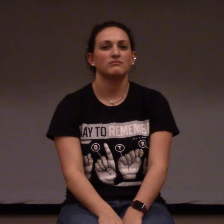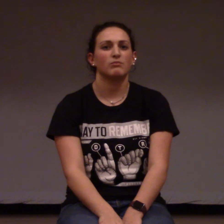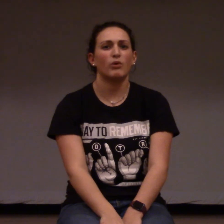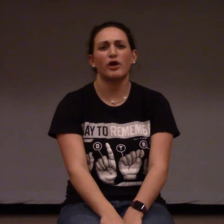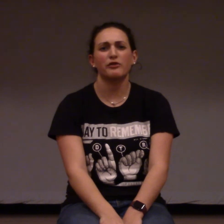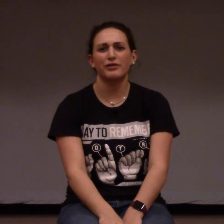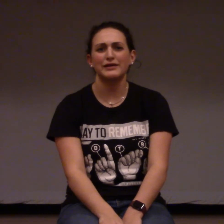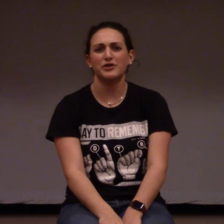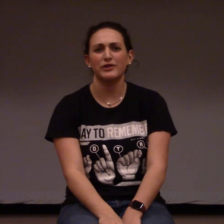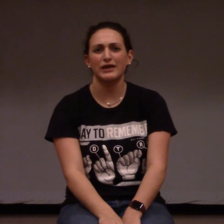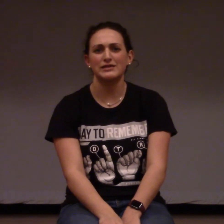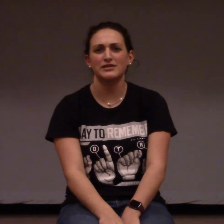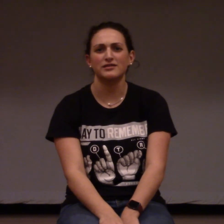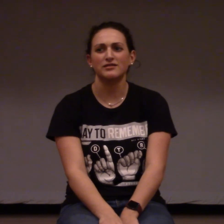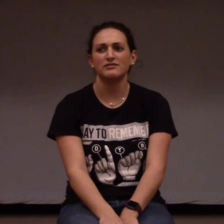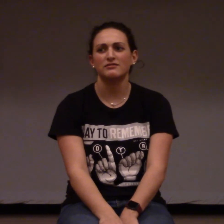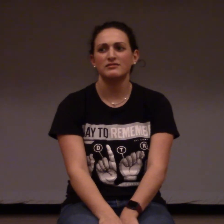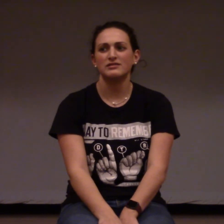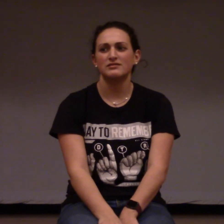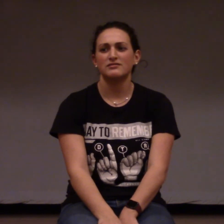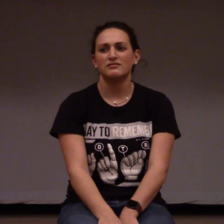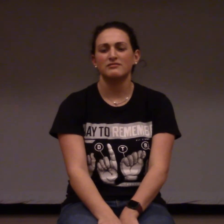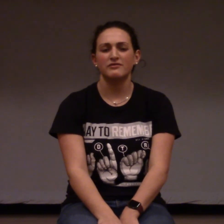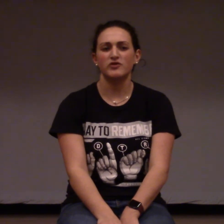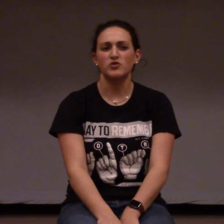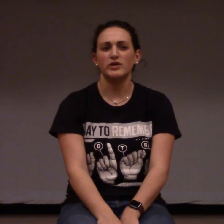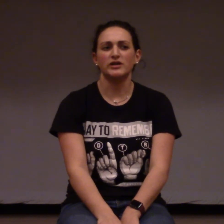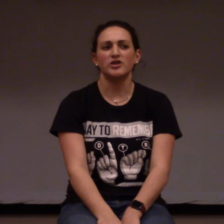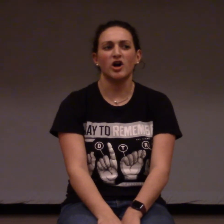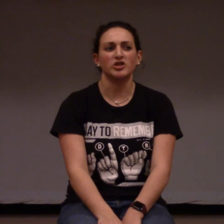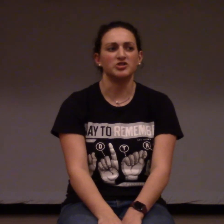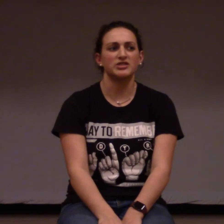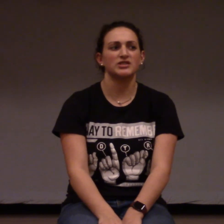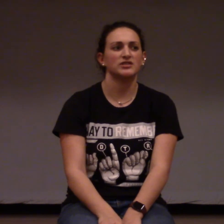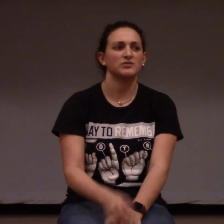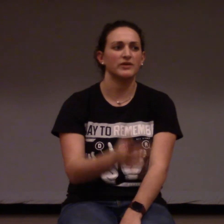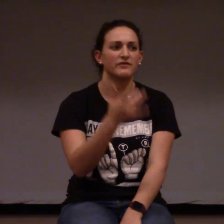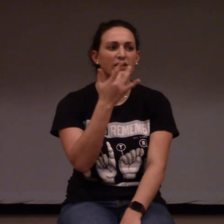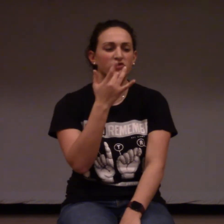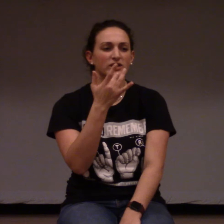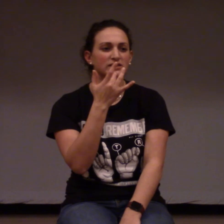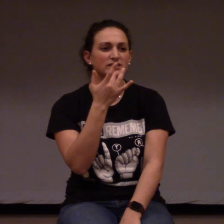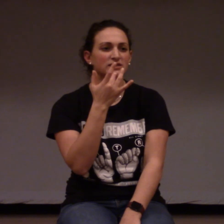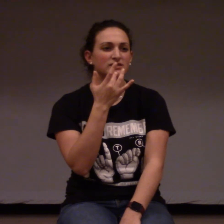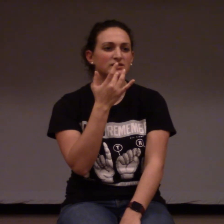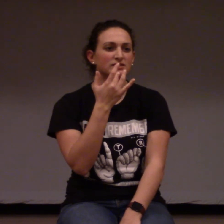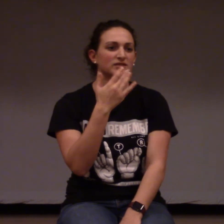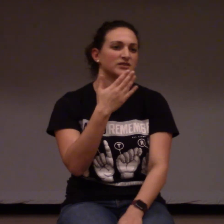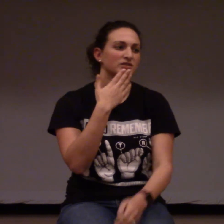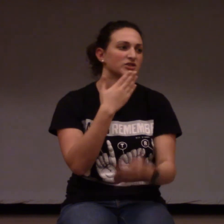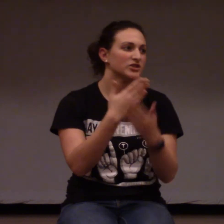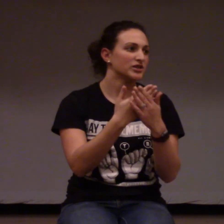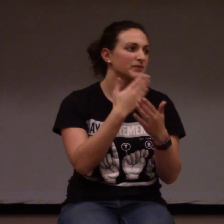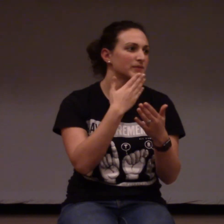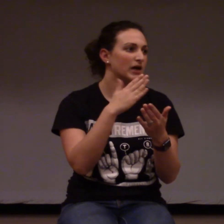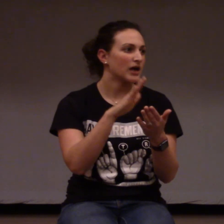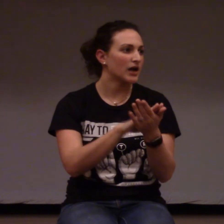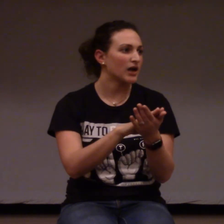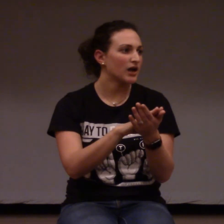What other things are related to food and colors with favorite? How would you say out of want